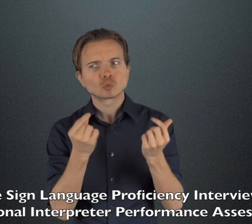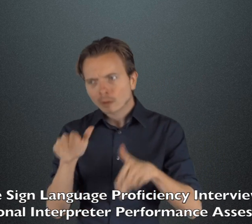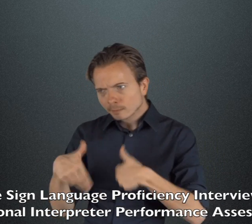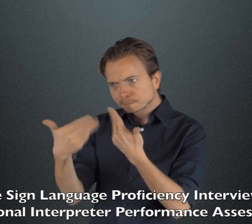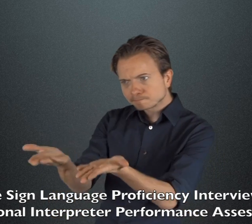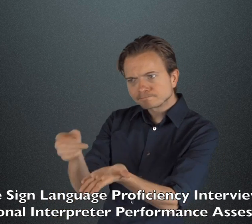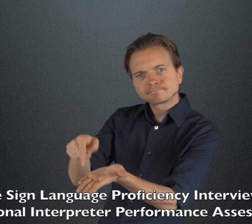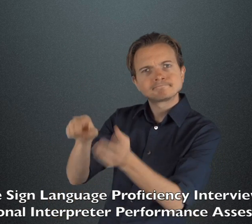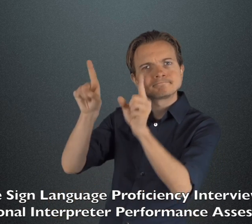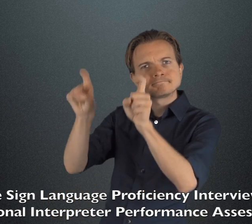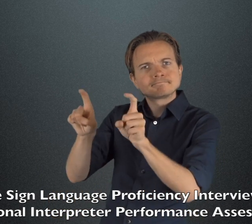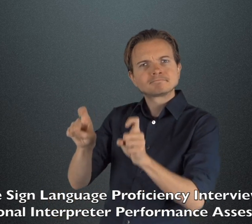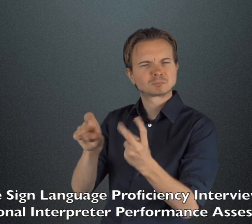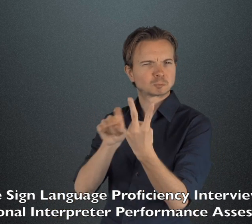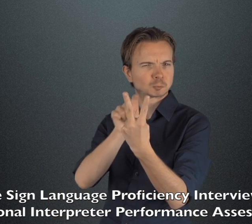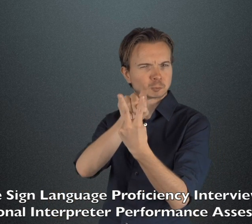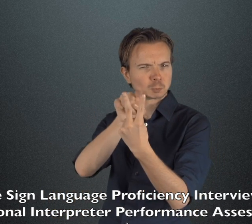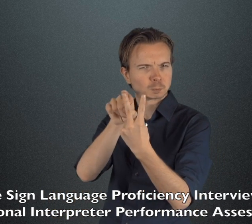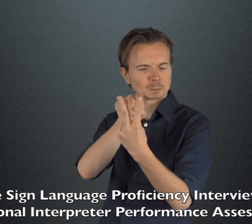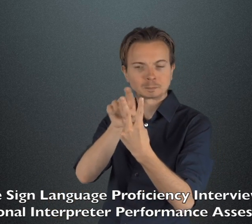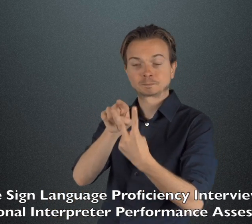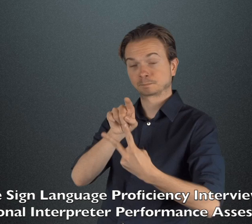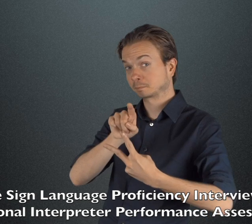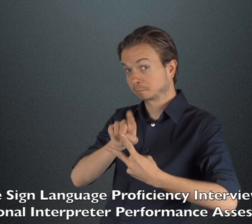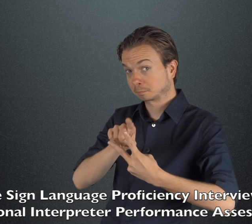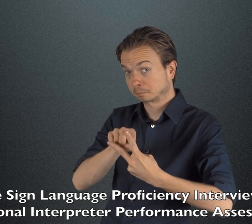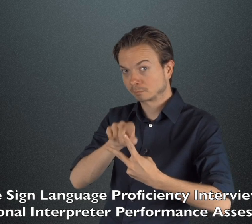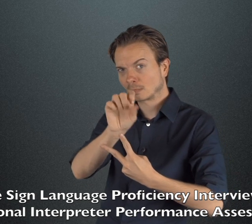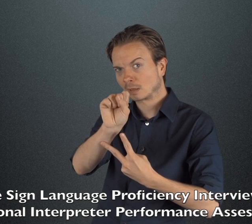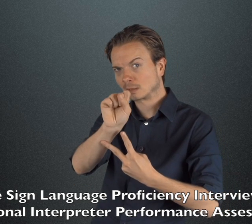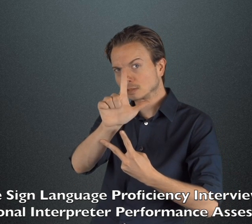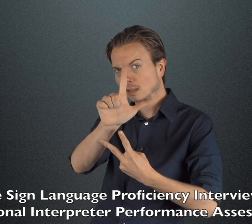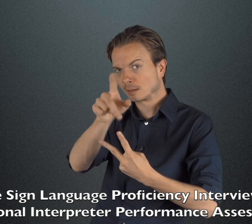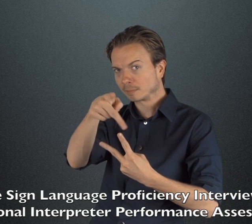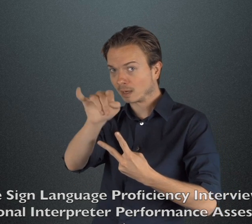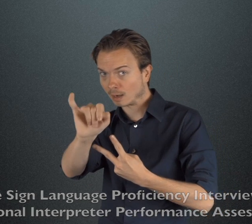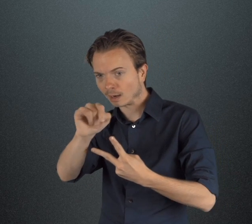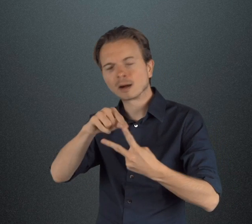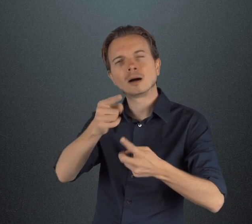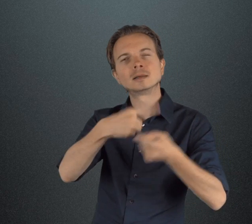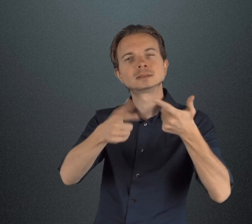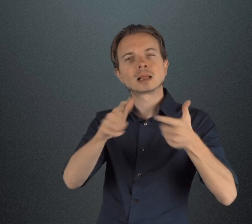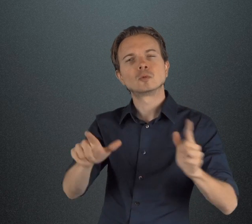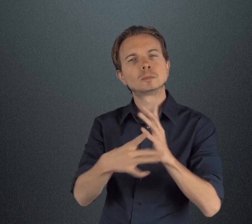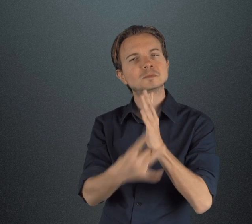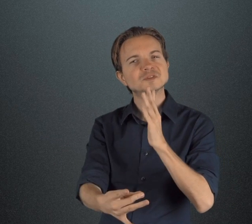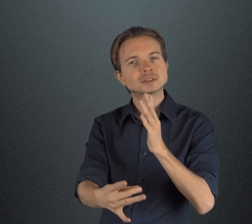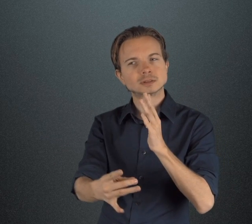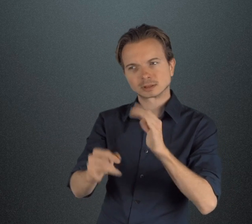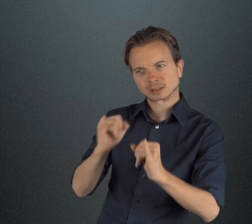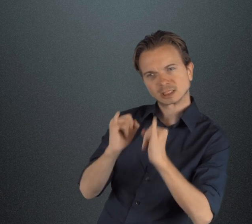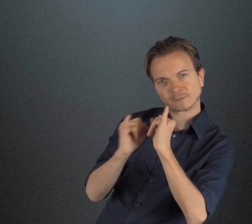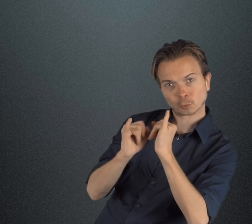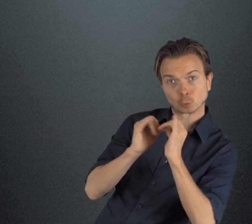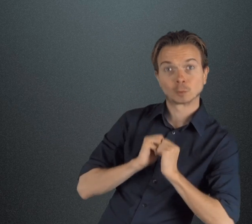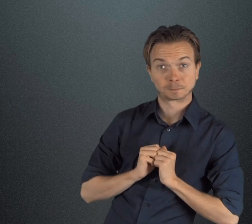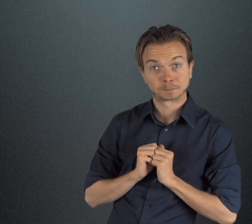interpreters. Using the Sign Language Proficiency Interview, SLPI, and the